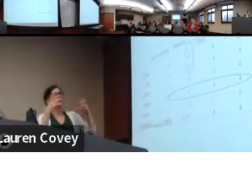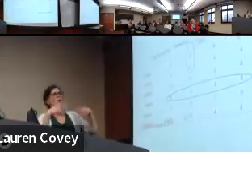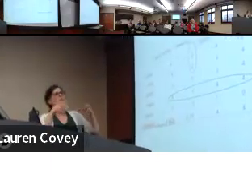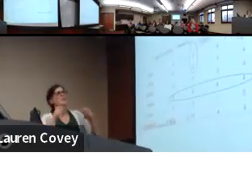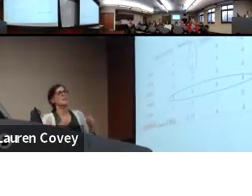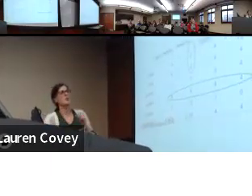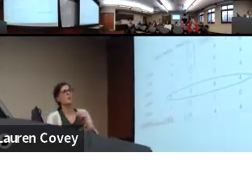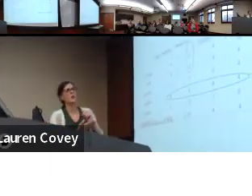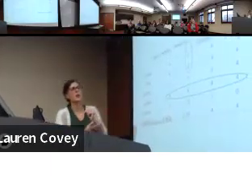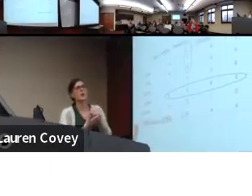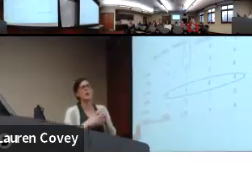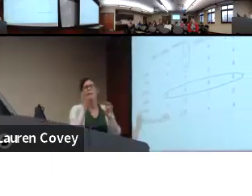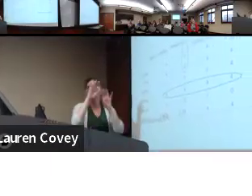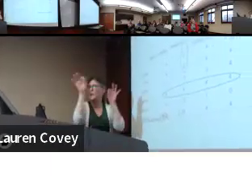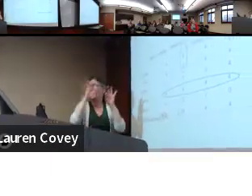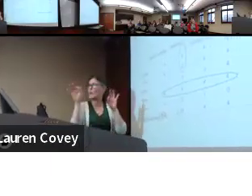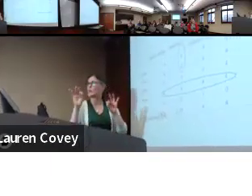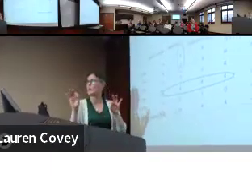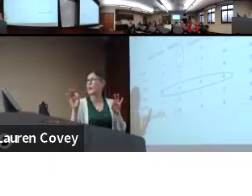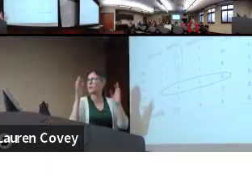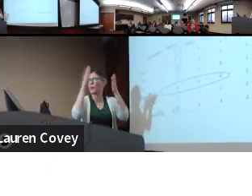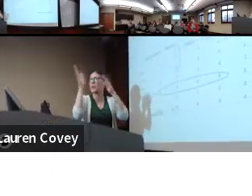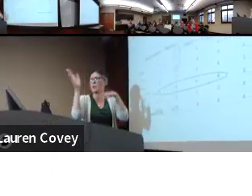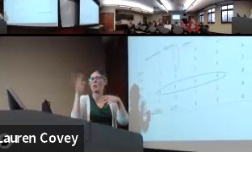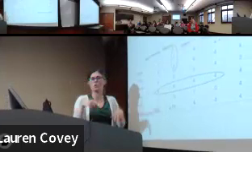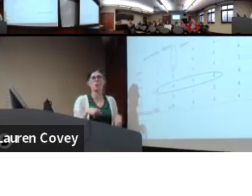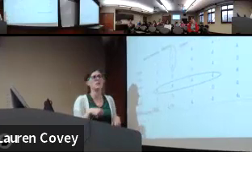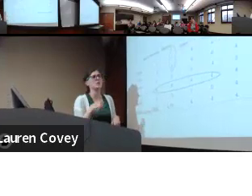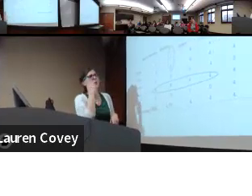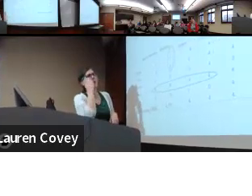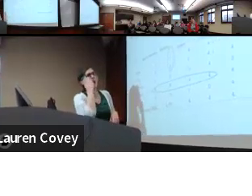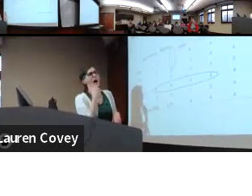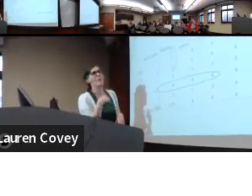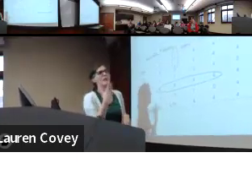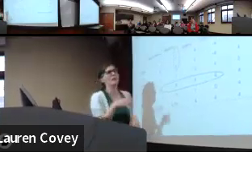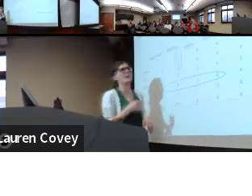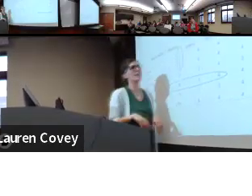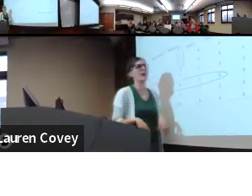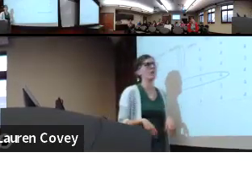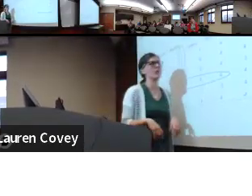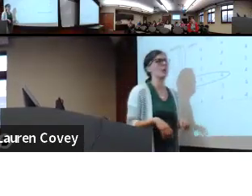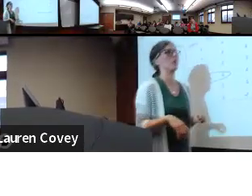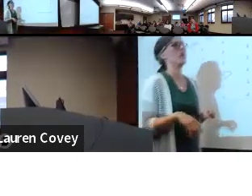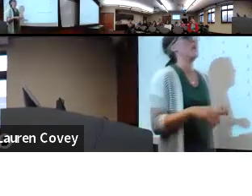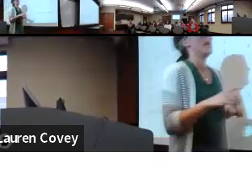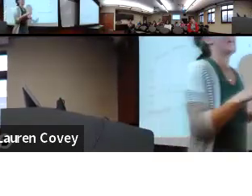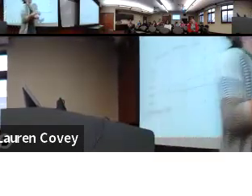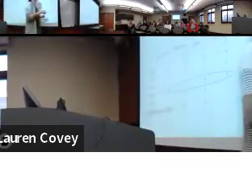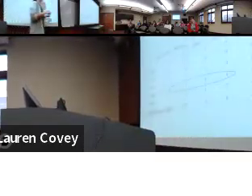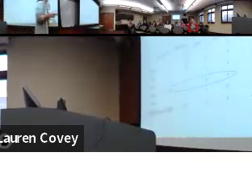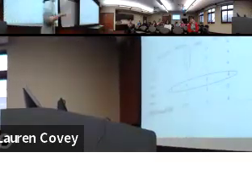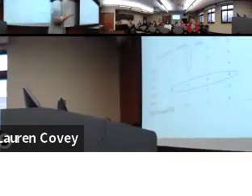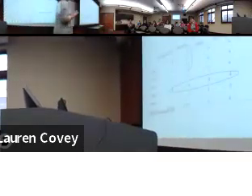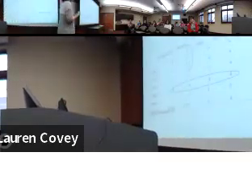How many episodes, how many scenes were included of the 7 ones we had divided our stories into? How many did designers include? And